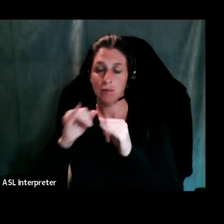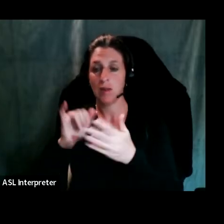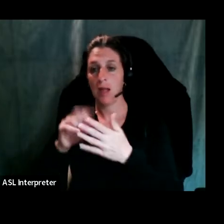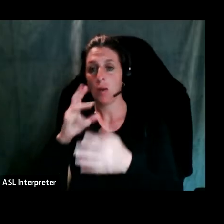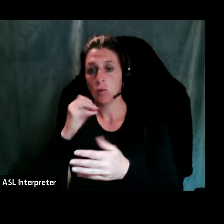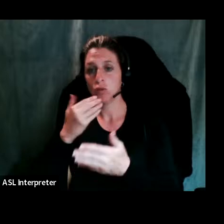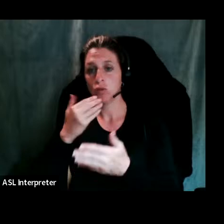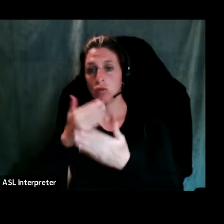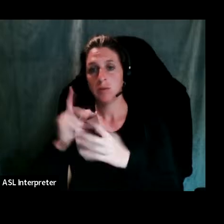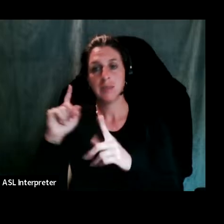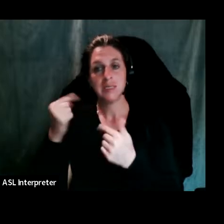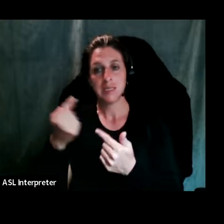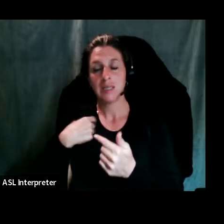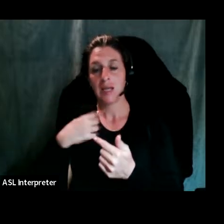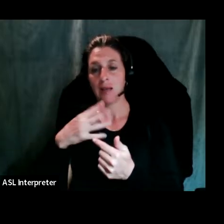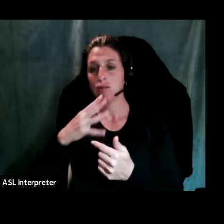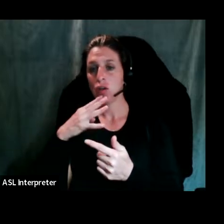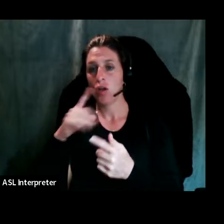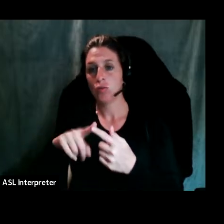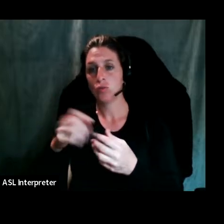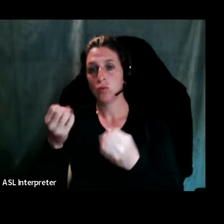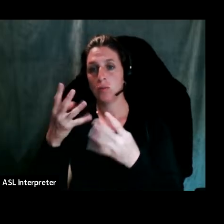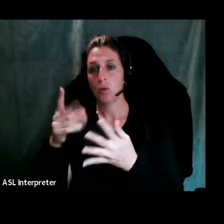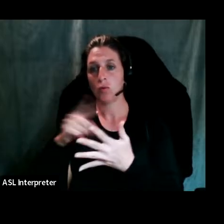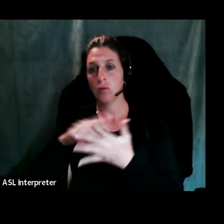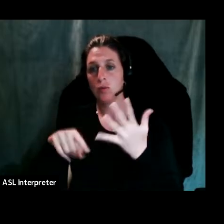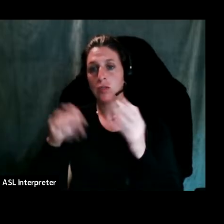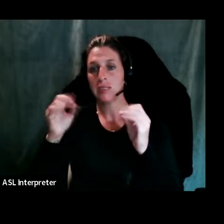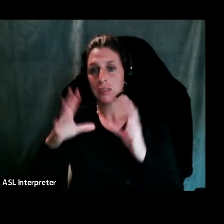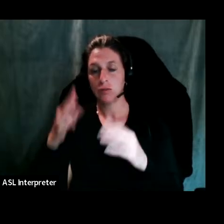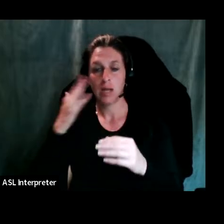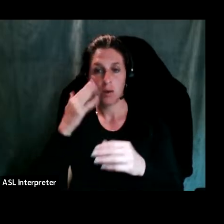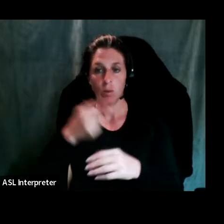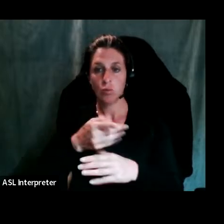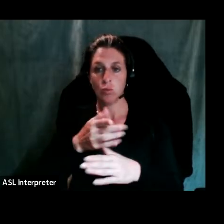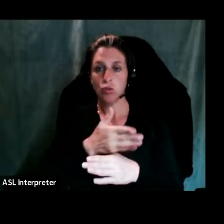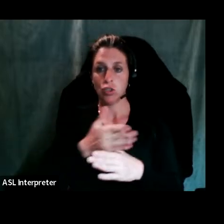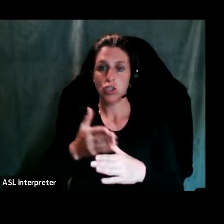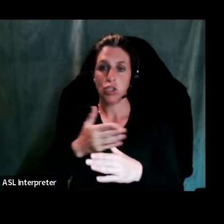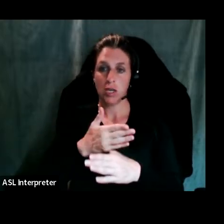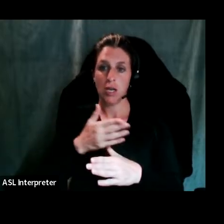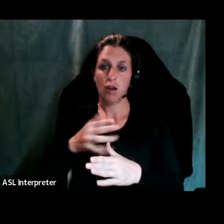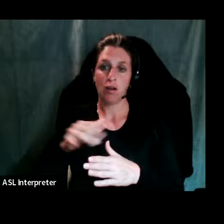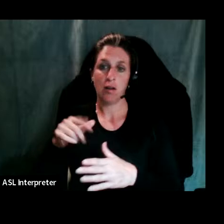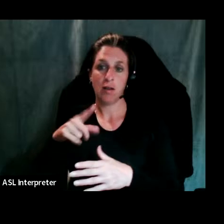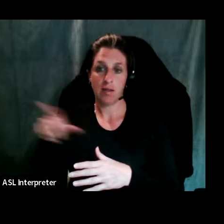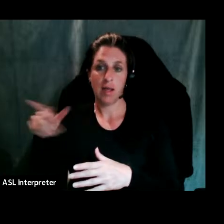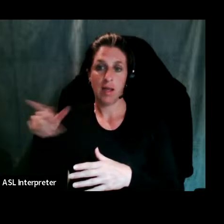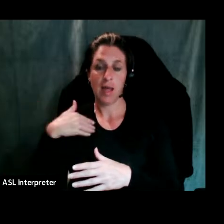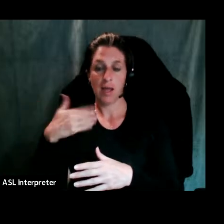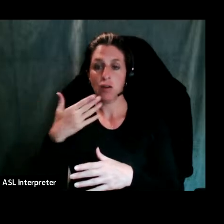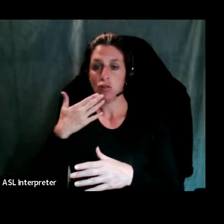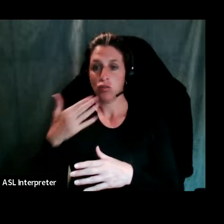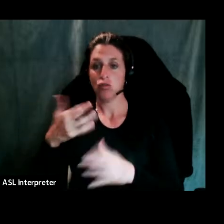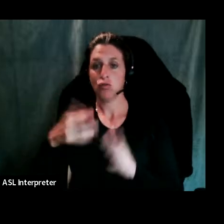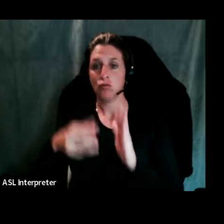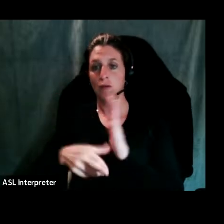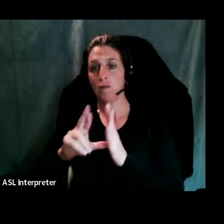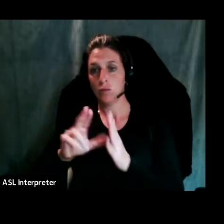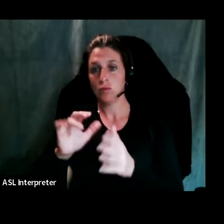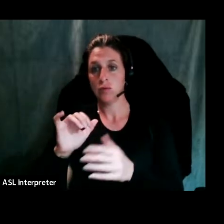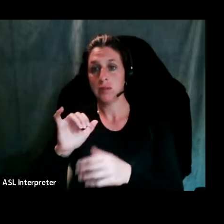Since then, I've spoken to a number of teachers, and I know you shared that they had some favorable reviews. I have